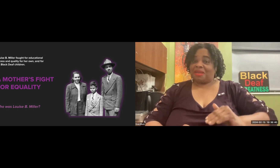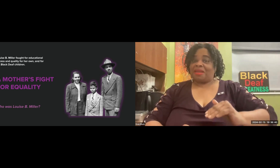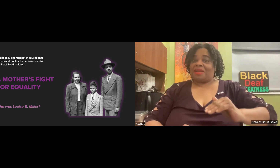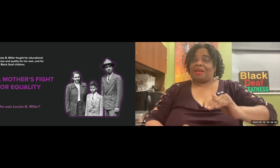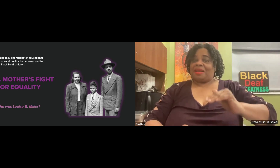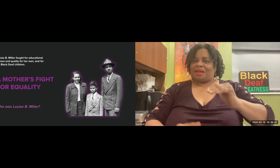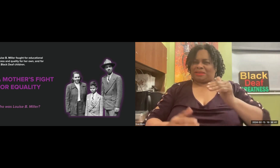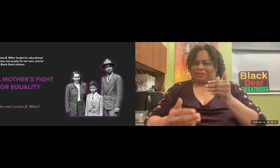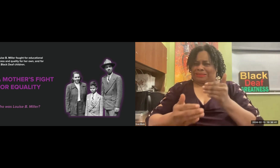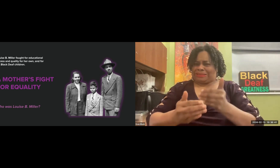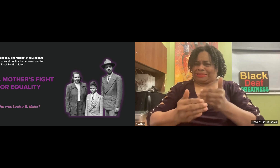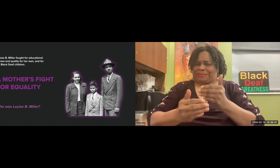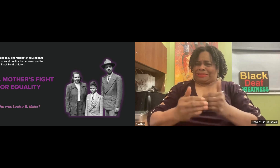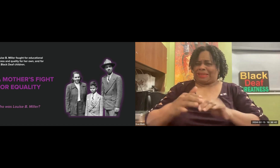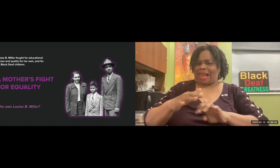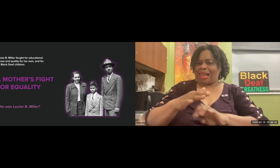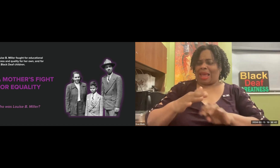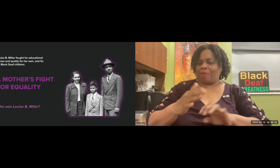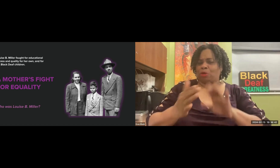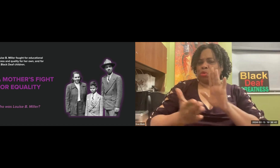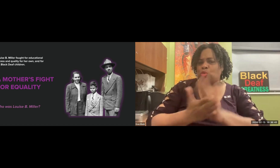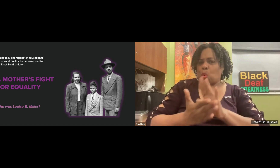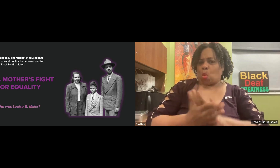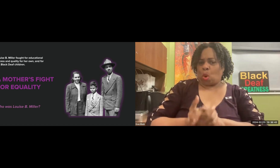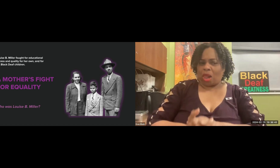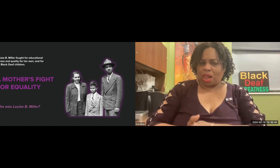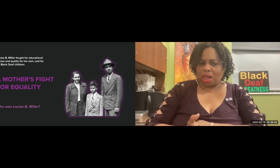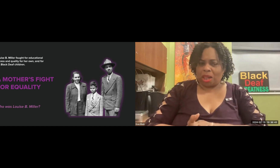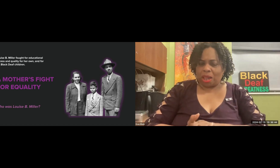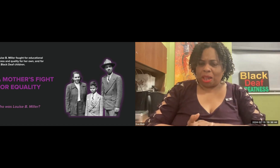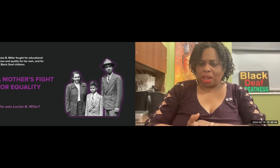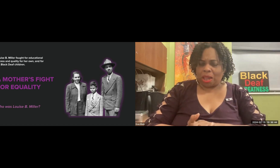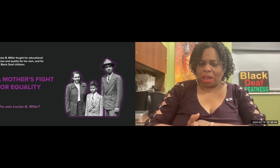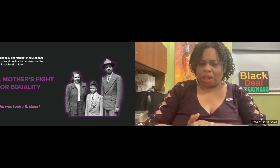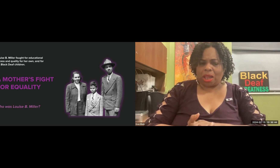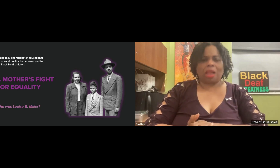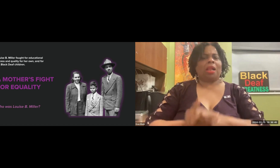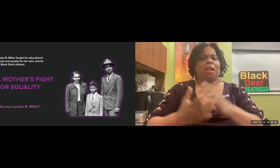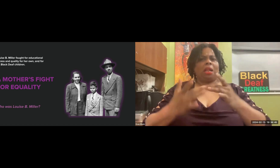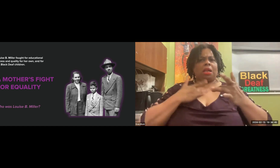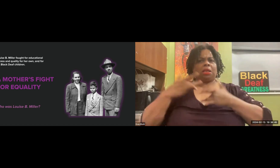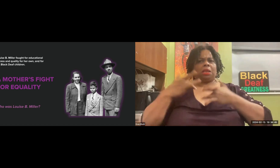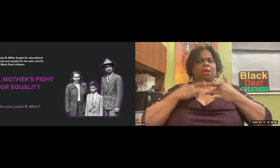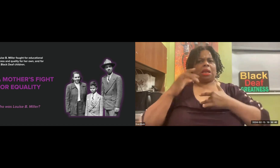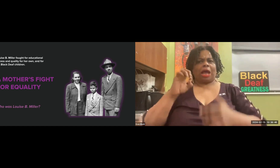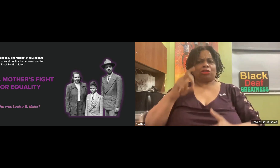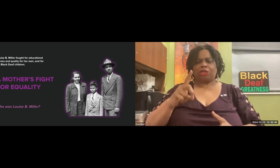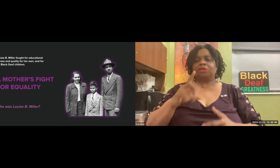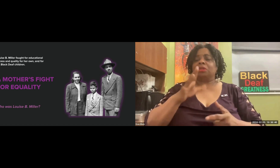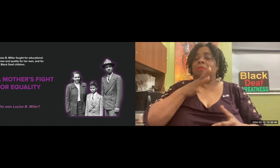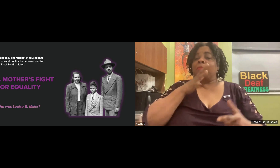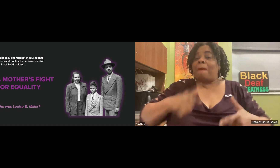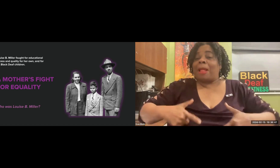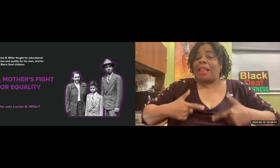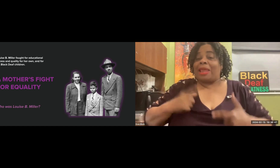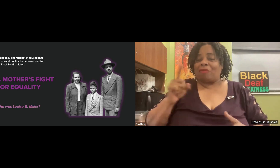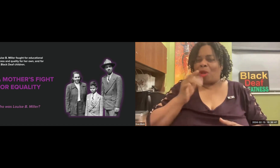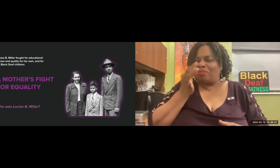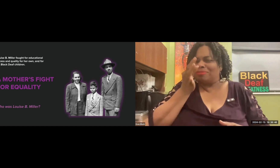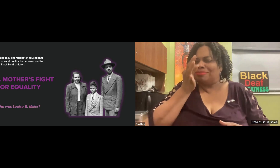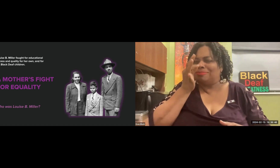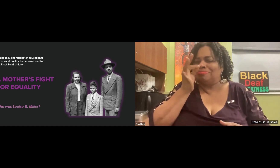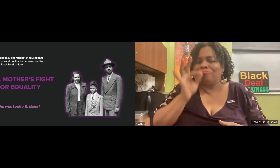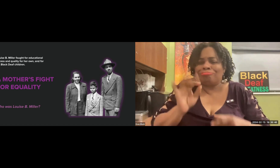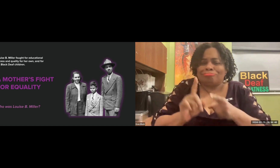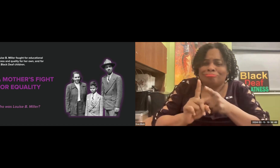And Kenneth, and this is his name sign in American Sign Language, around the time when it was time for him to go to